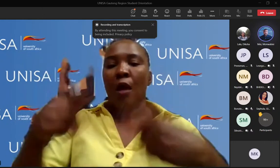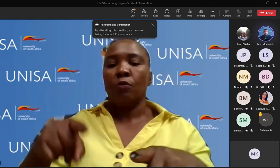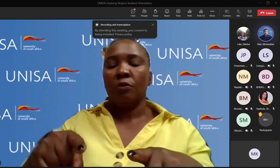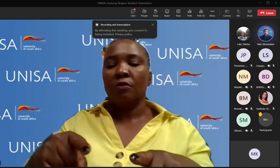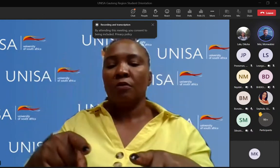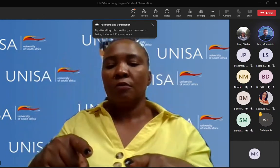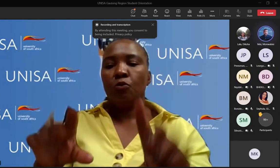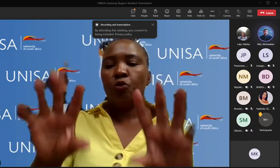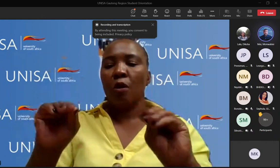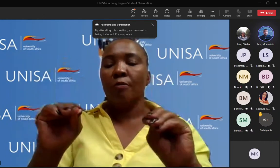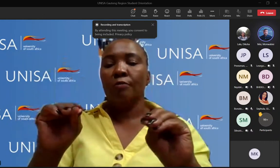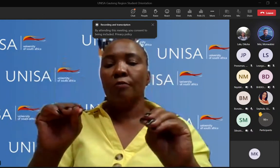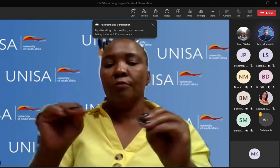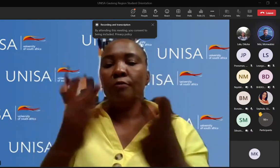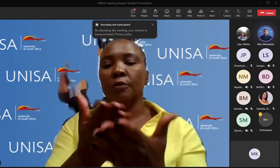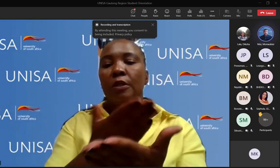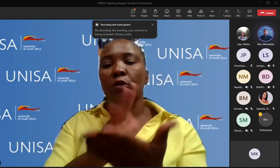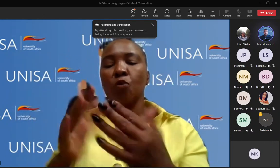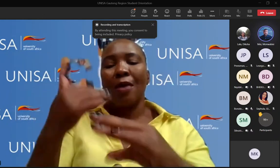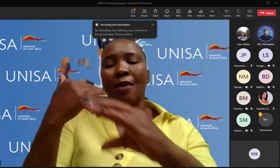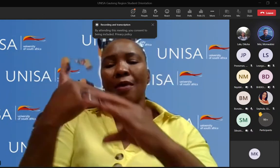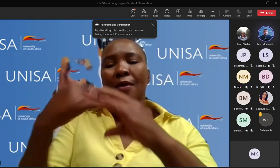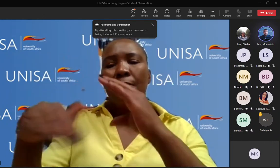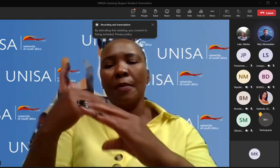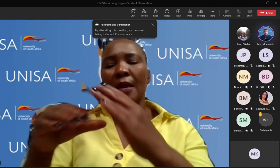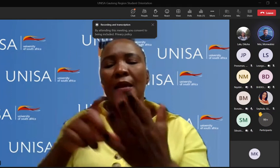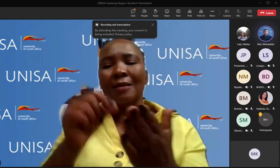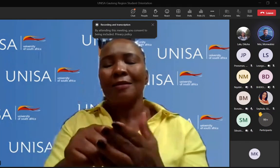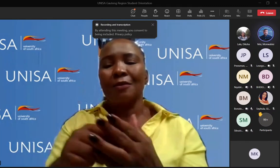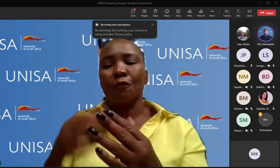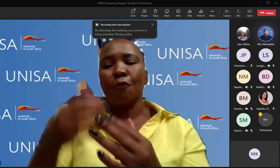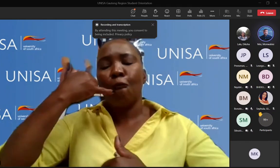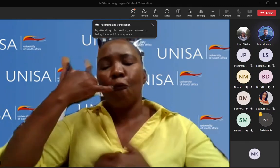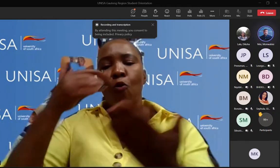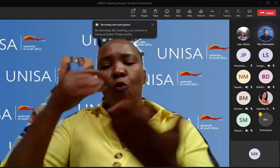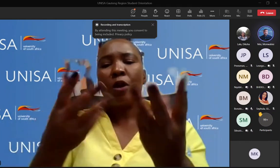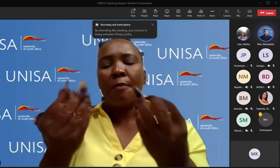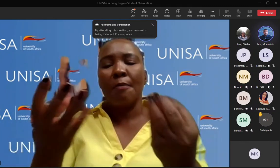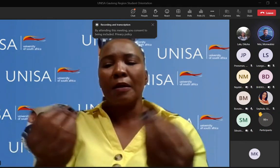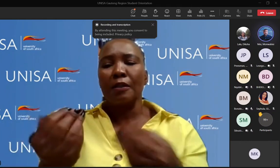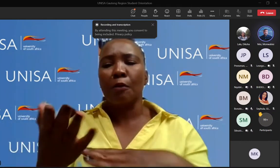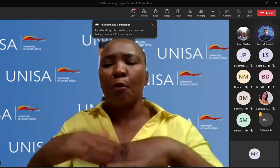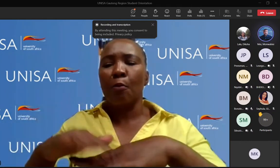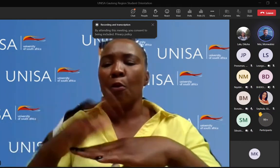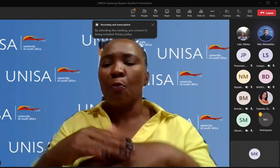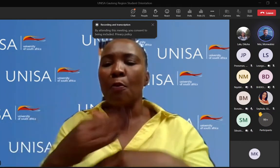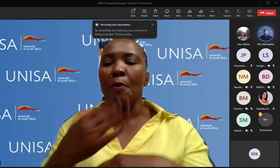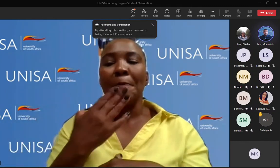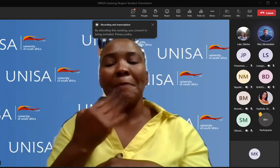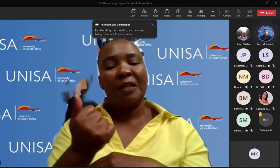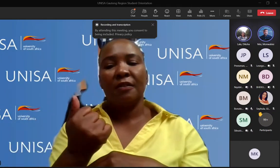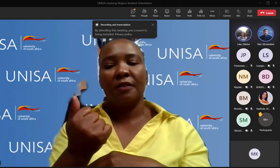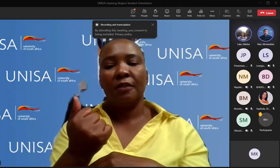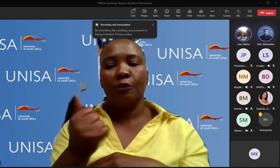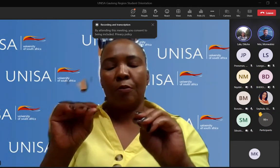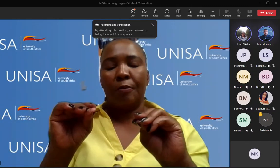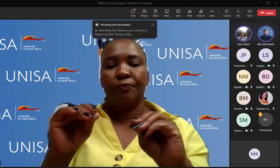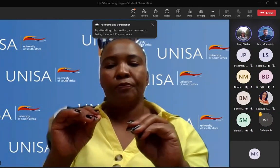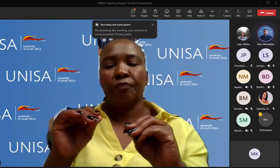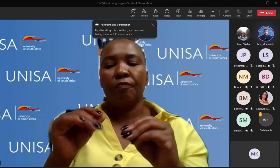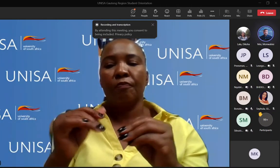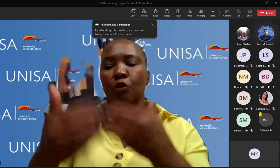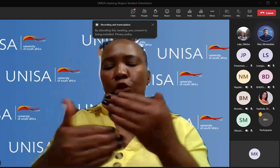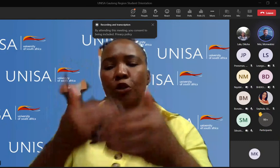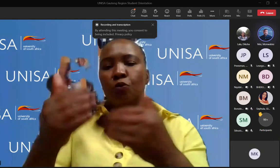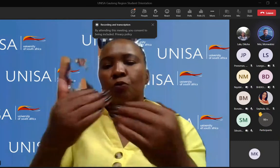please stop sharing your email addresses your cell phone numbers Etc please thank you very much see yes